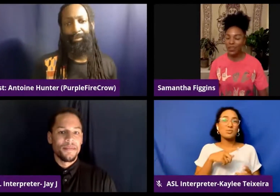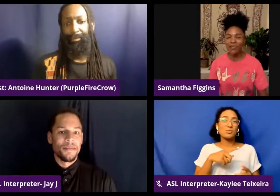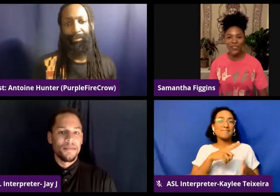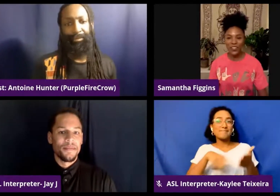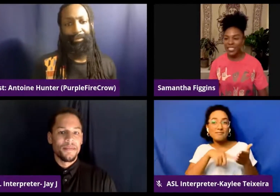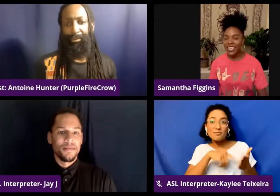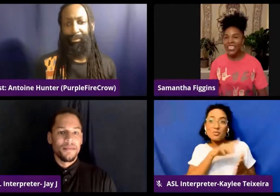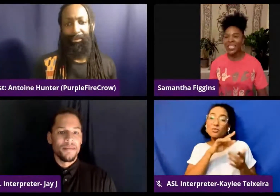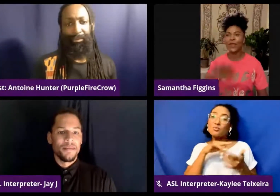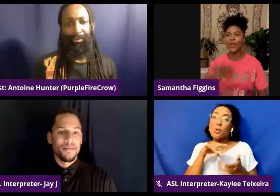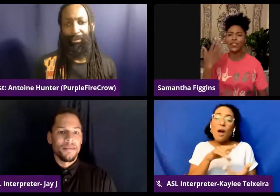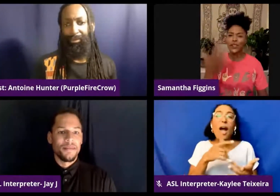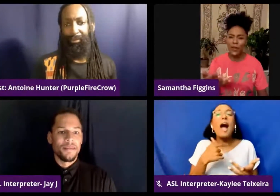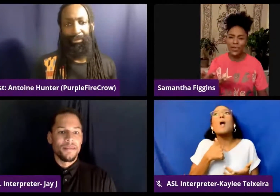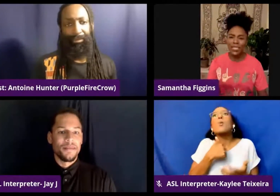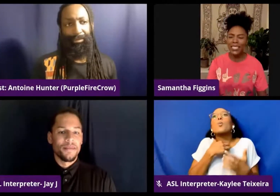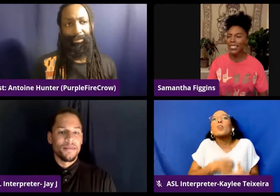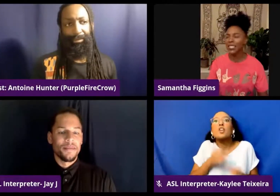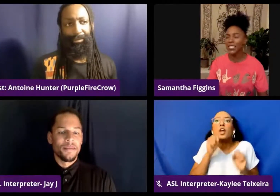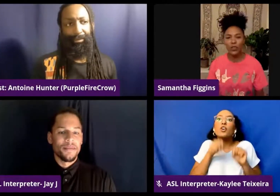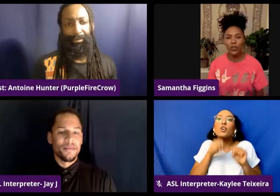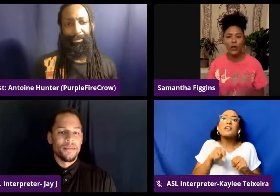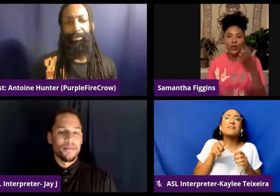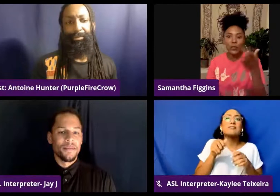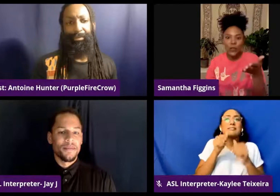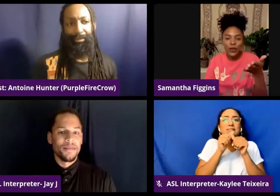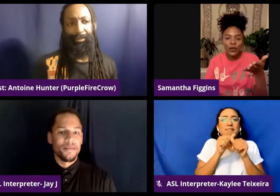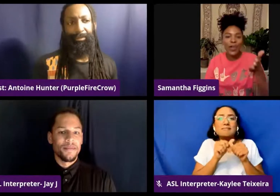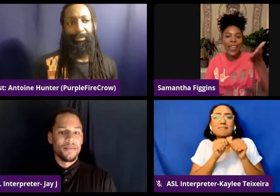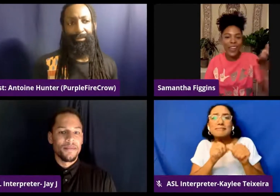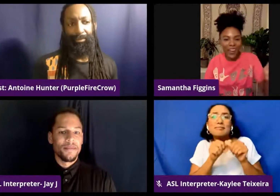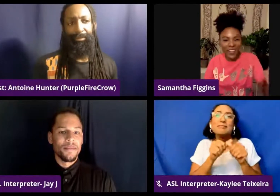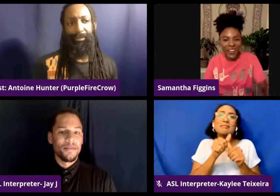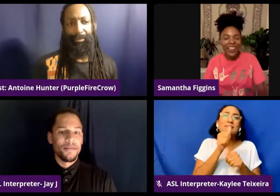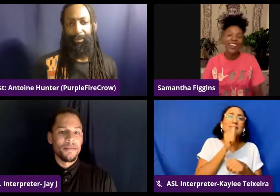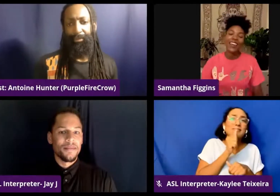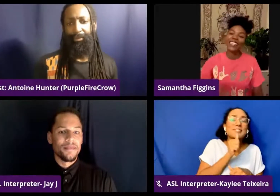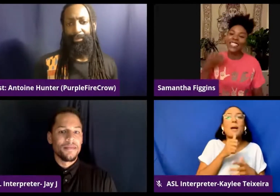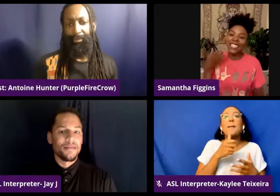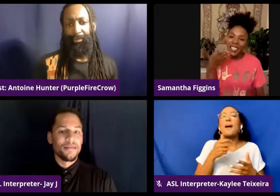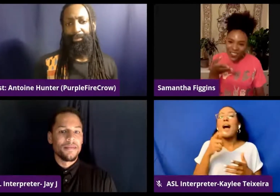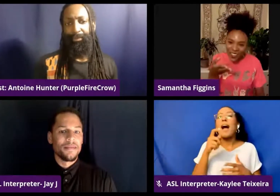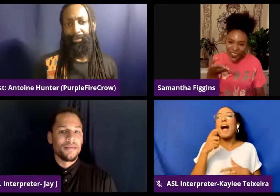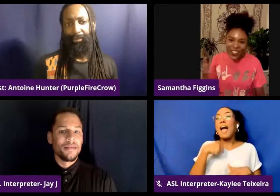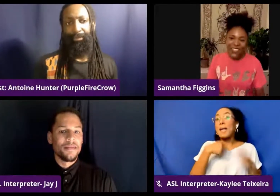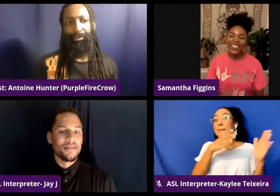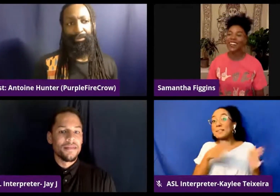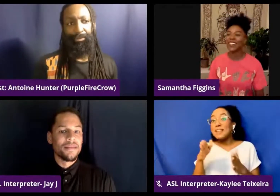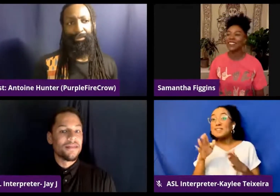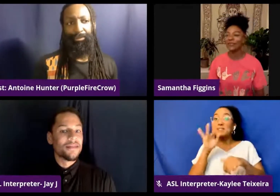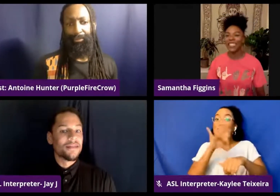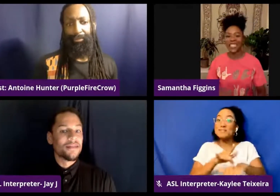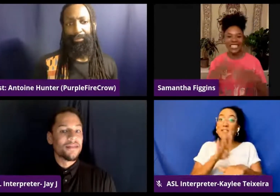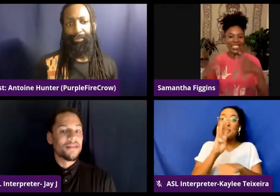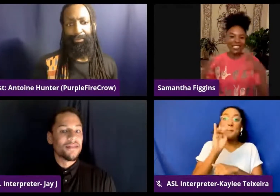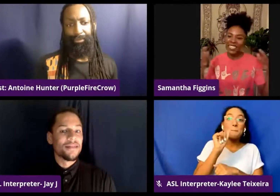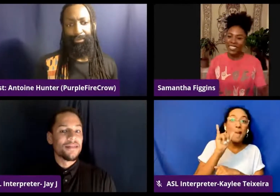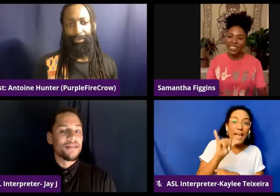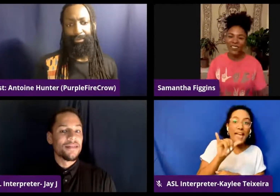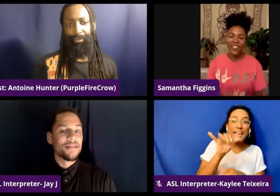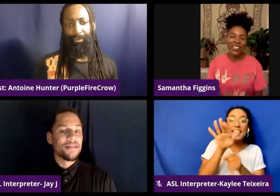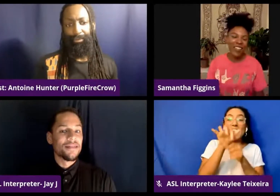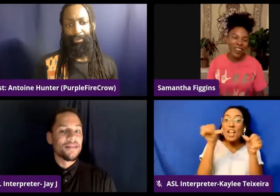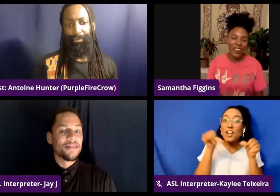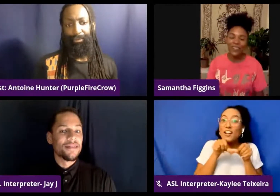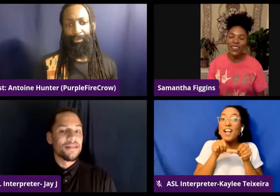on tour and finished it. And we had so many cities to go to. I was supposed to go to the Bay Area to see you. And